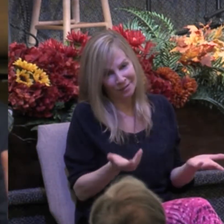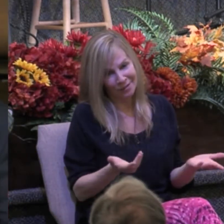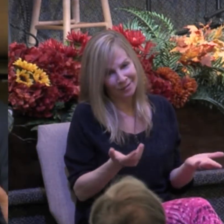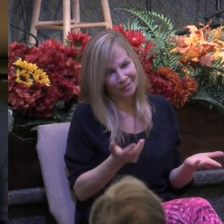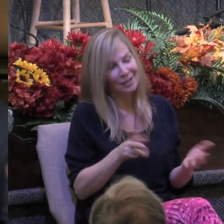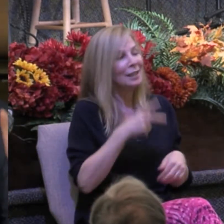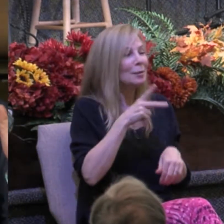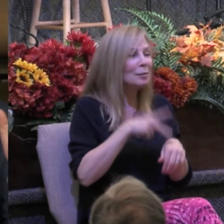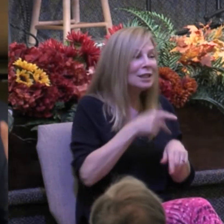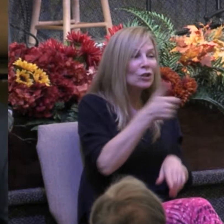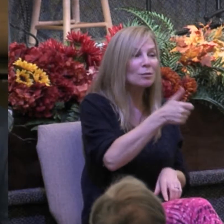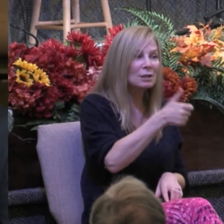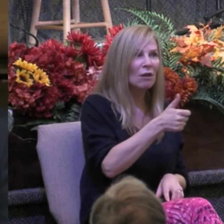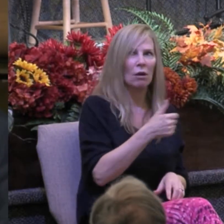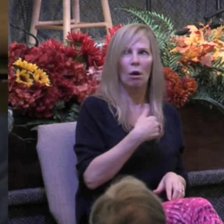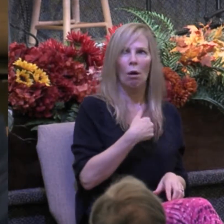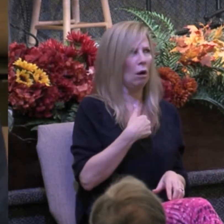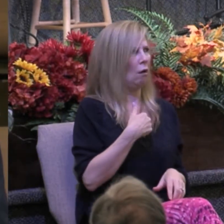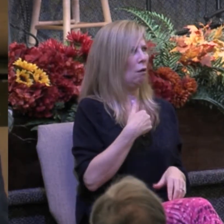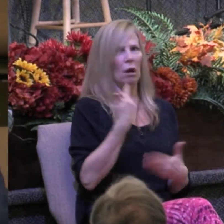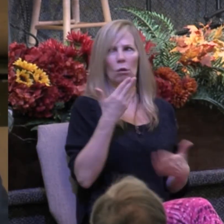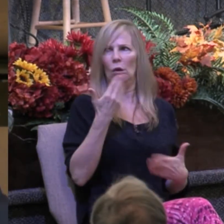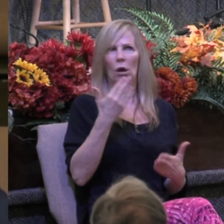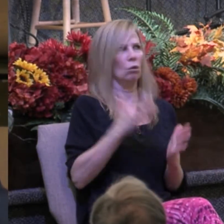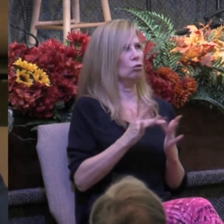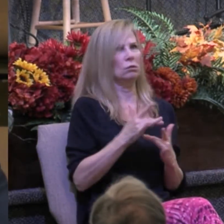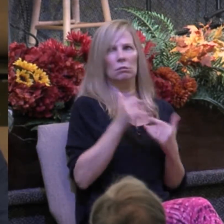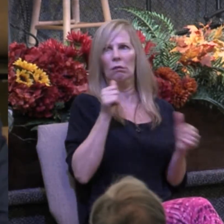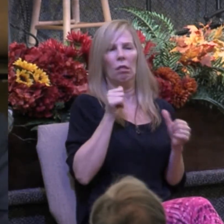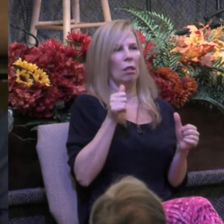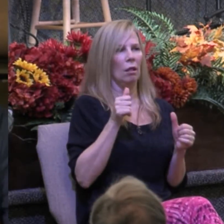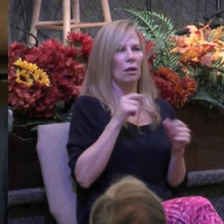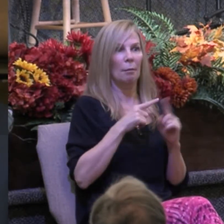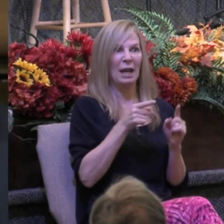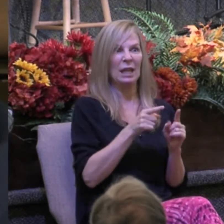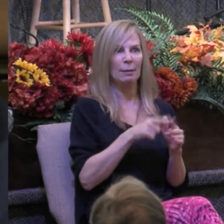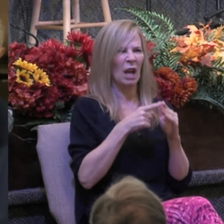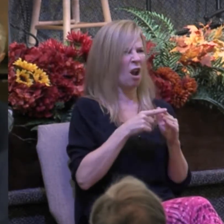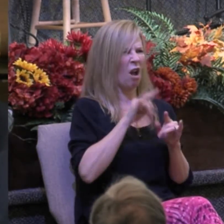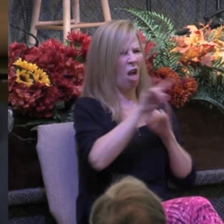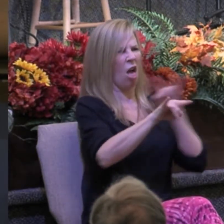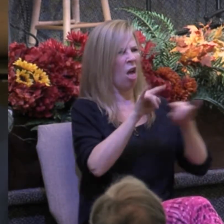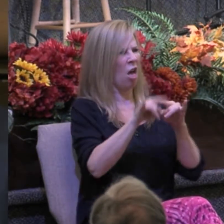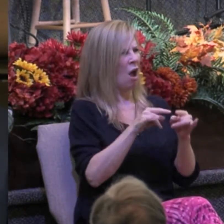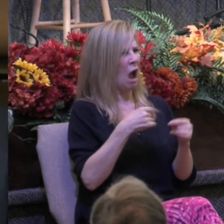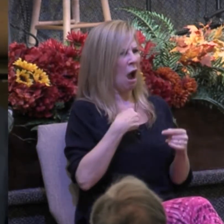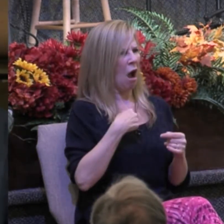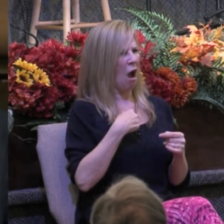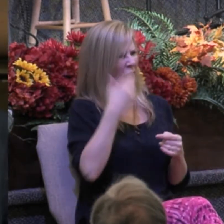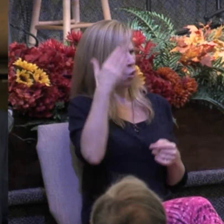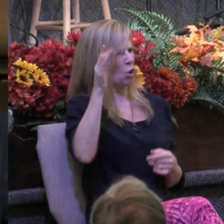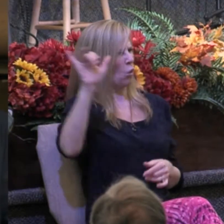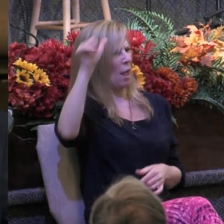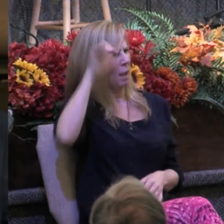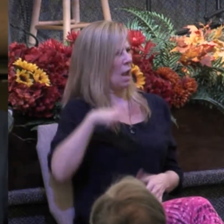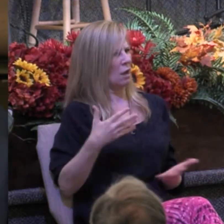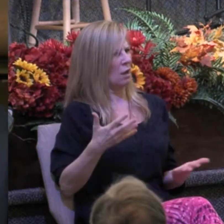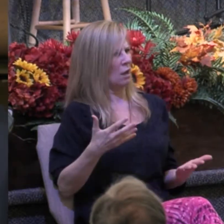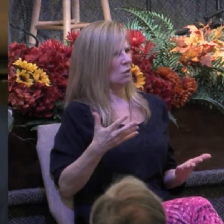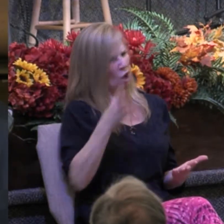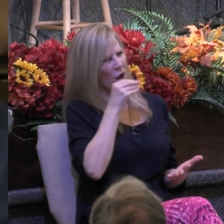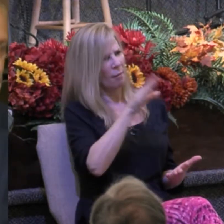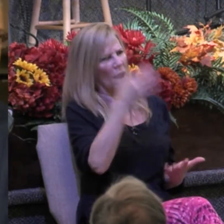not only denied Jesus, but the scripture said he began to curse and swear, and he said, I don't know the man. And